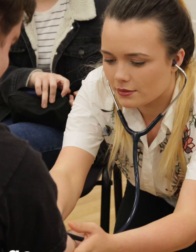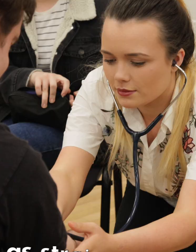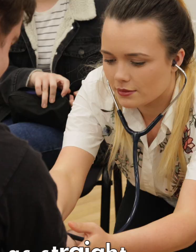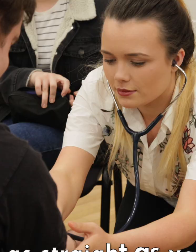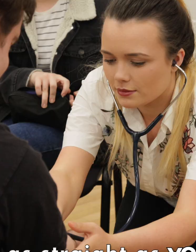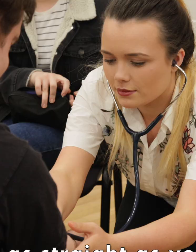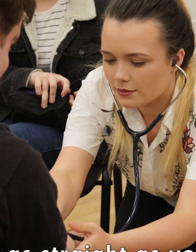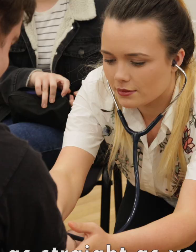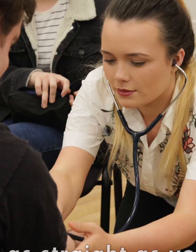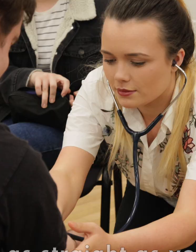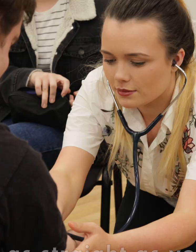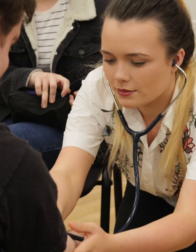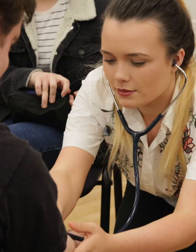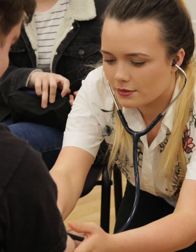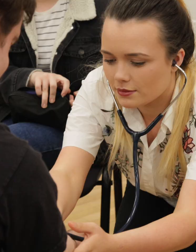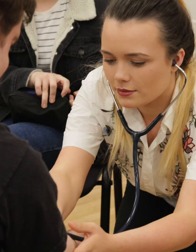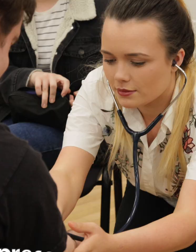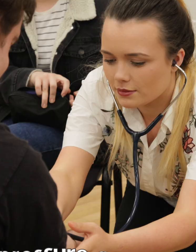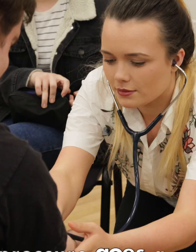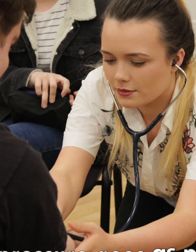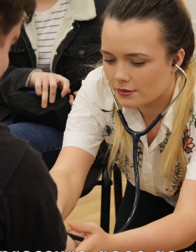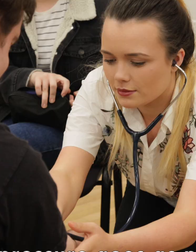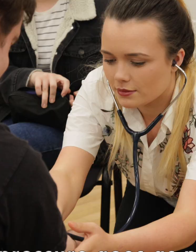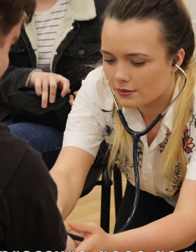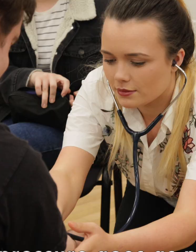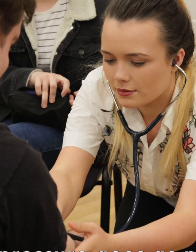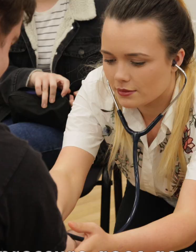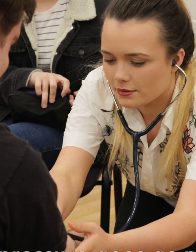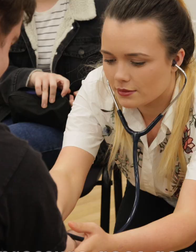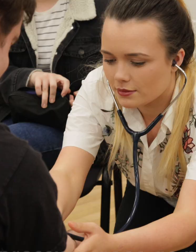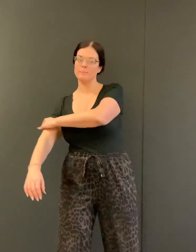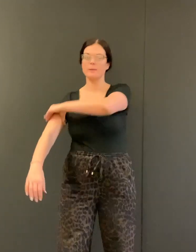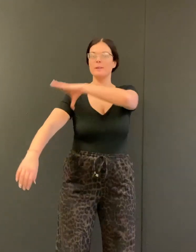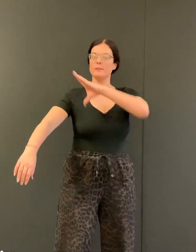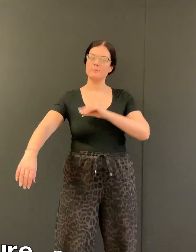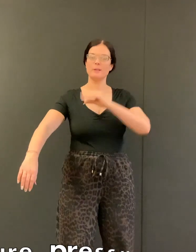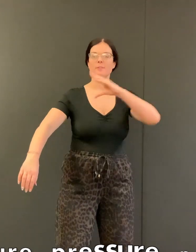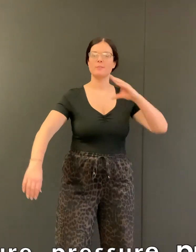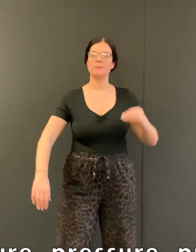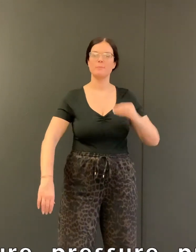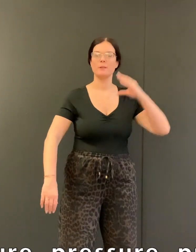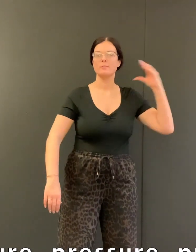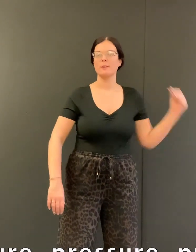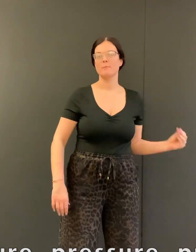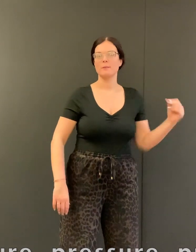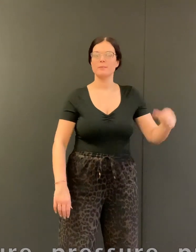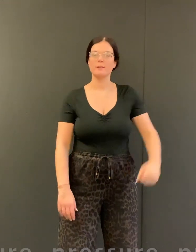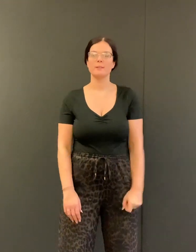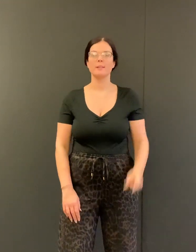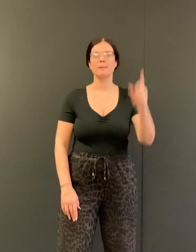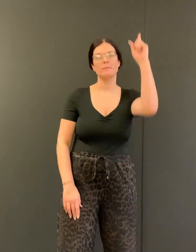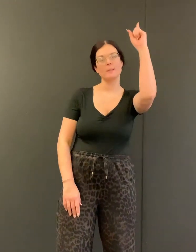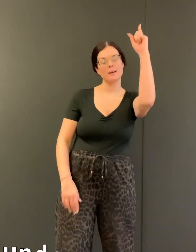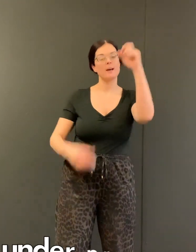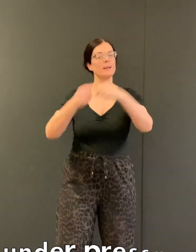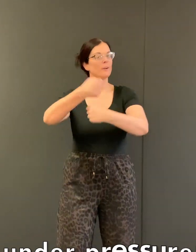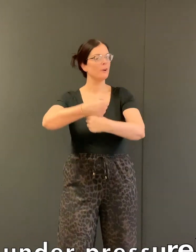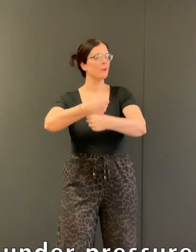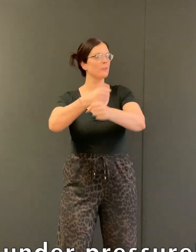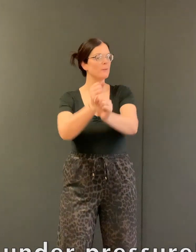yourself as straight as you can, so your blood pressure goes as planned. Blood pressure can be high under